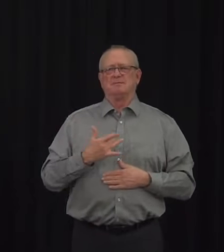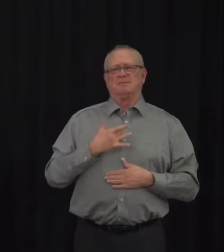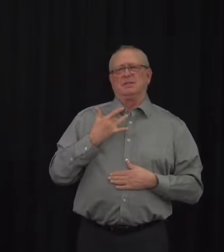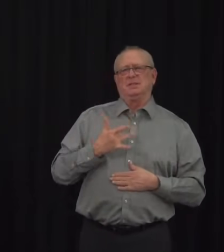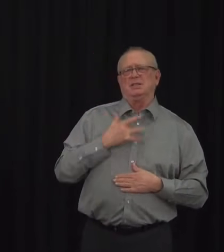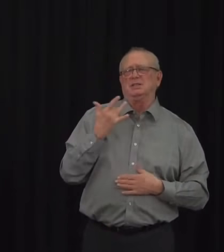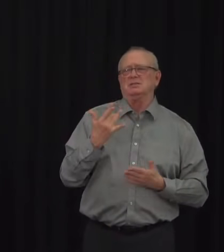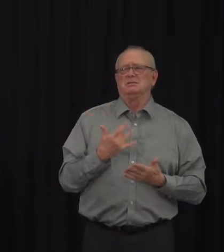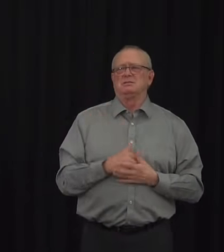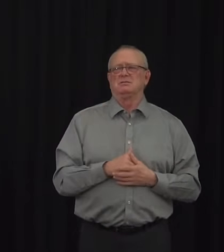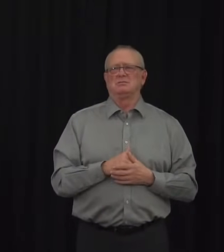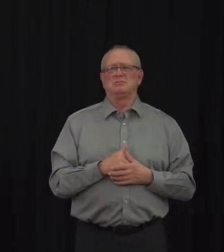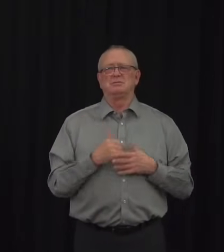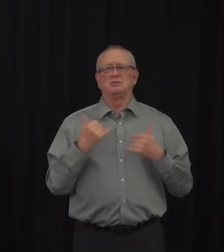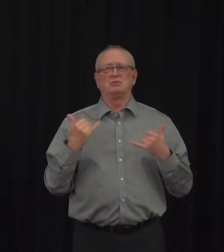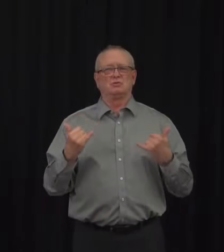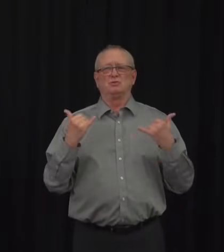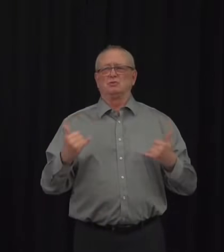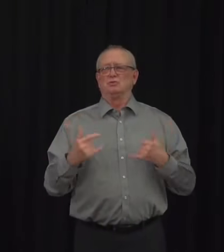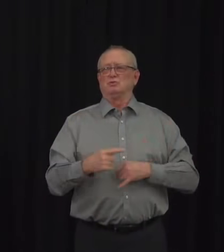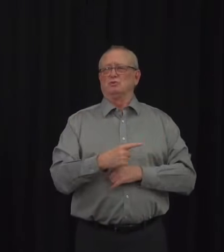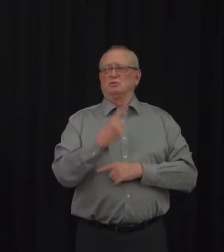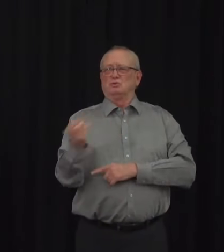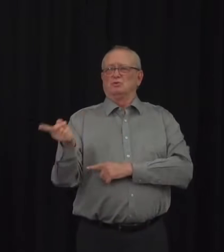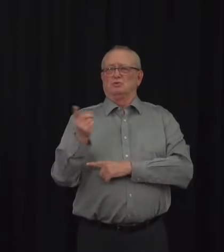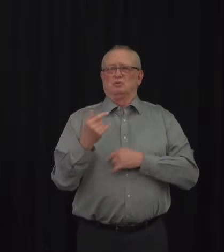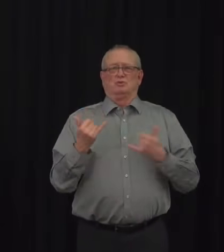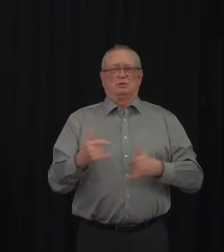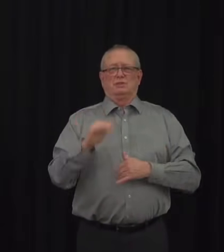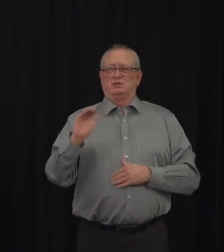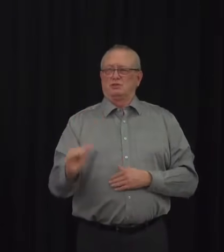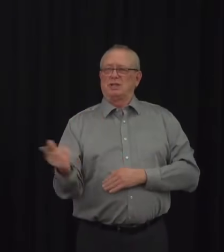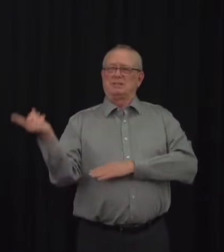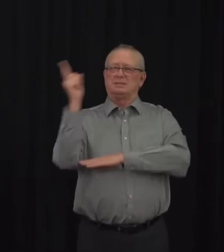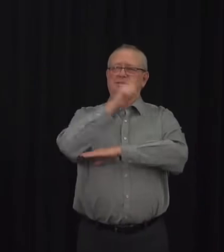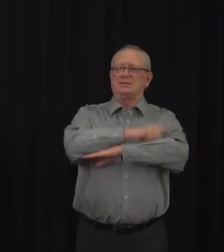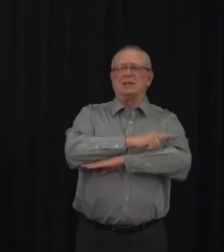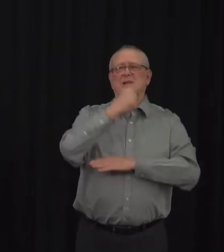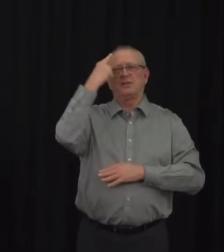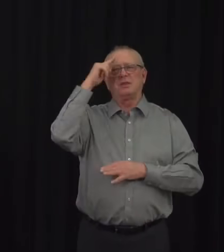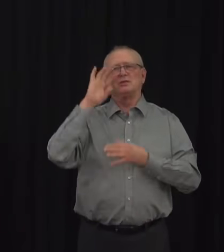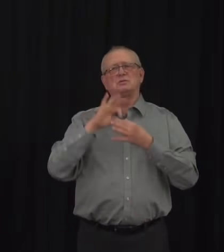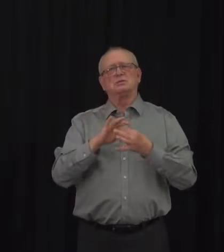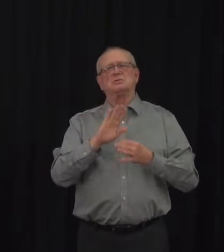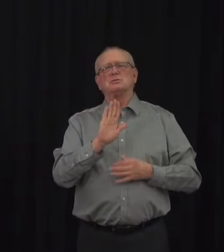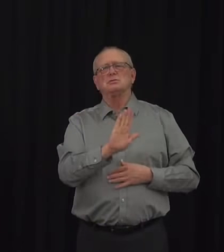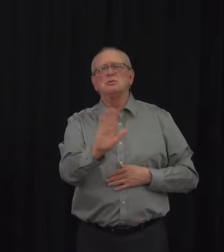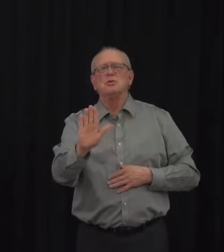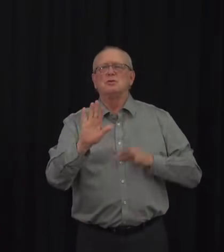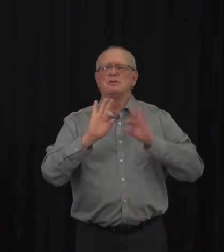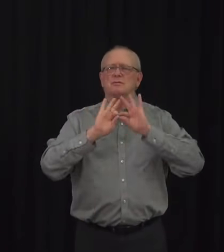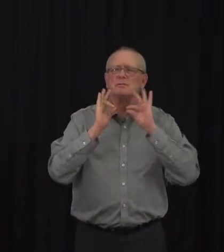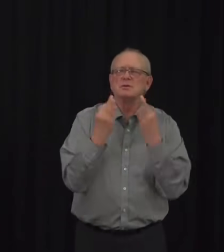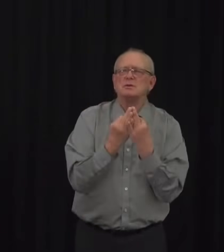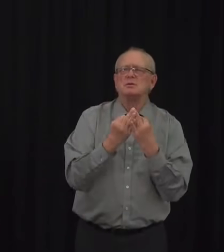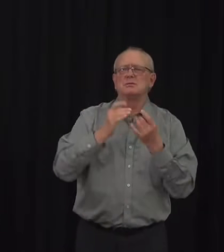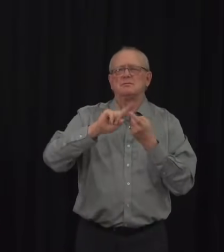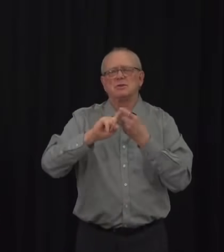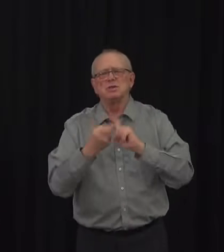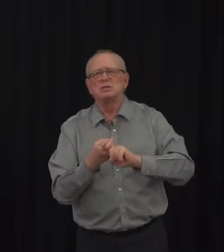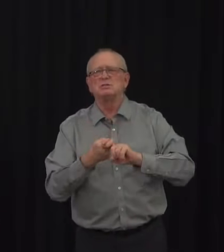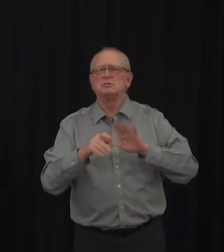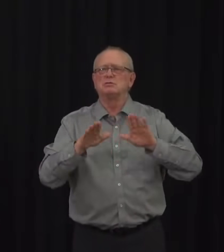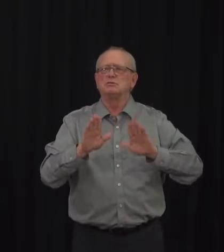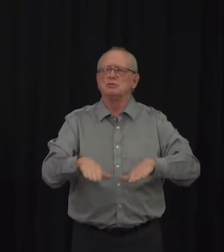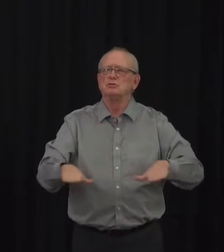encourage each Albertan to think of the children in their life as motivation to recommit to the public health measures. The choices we